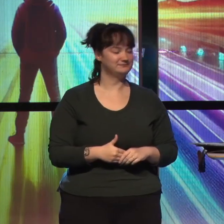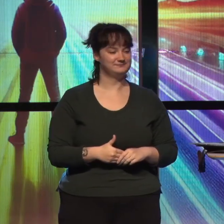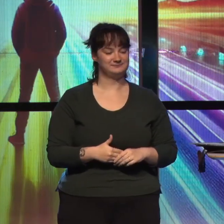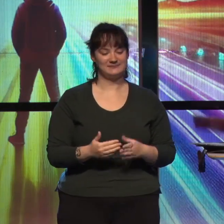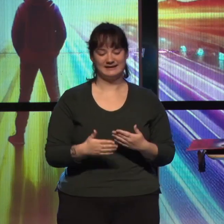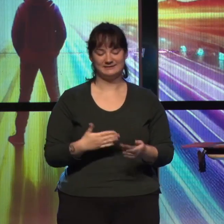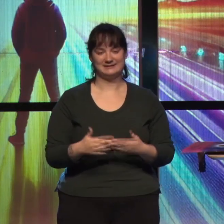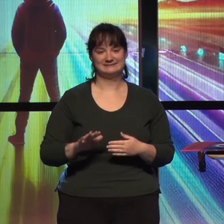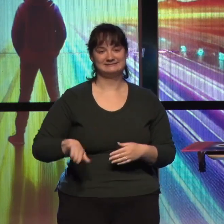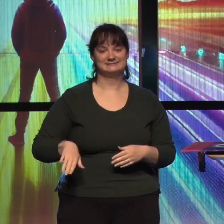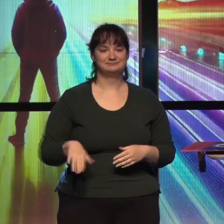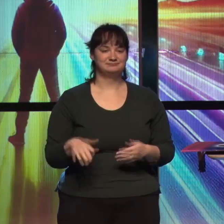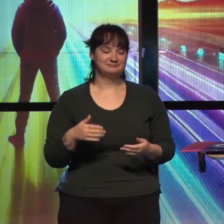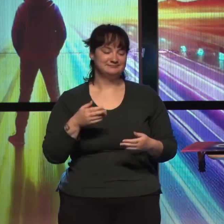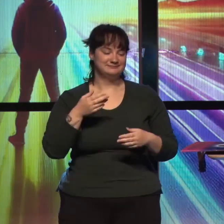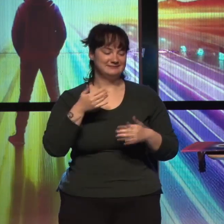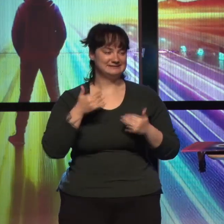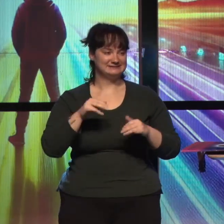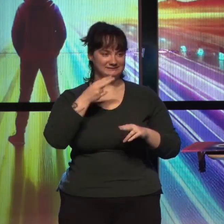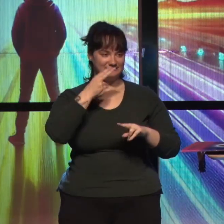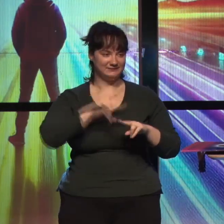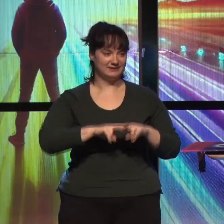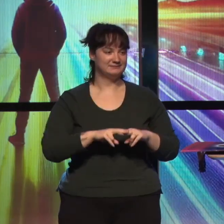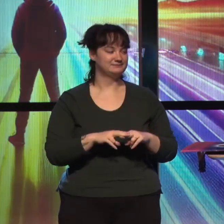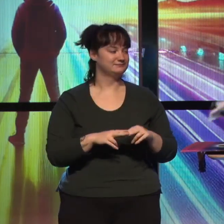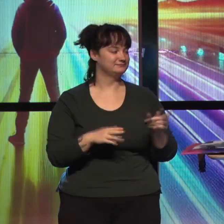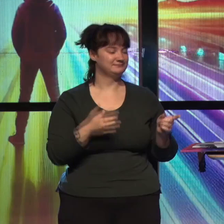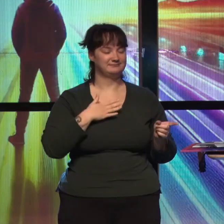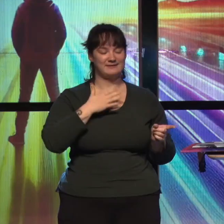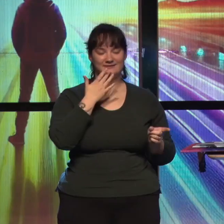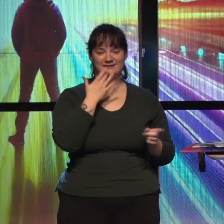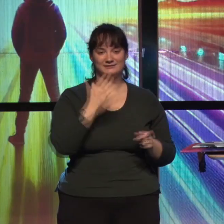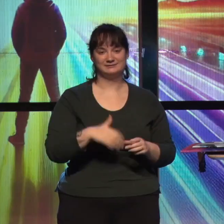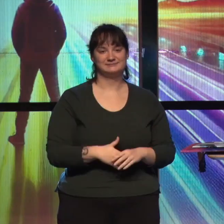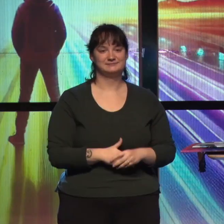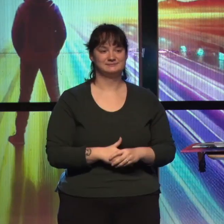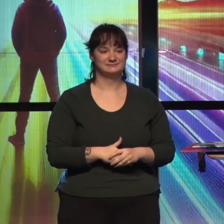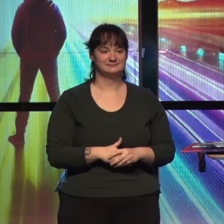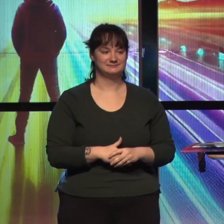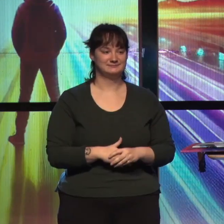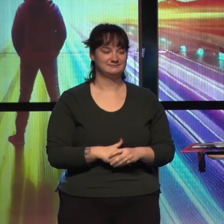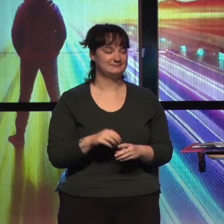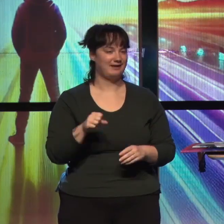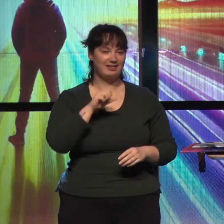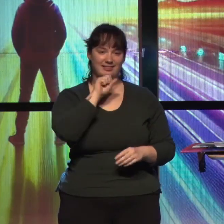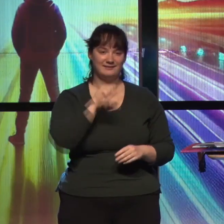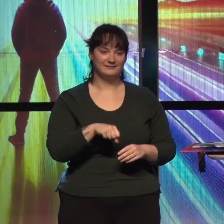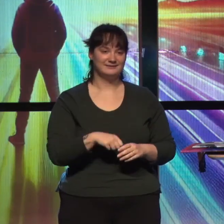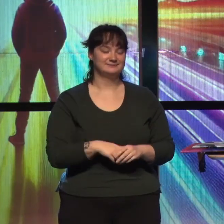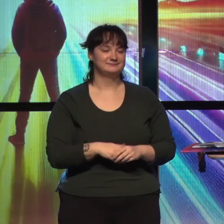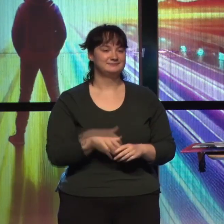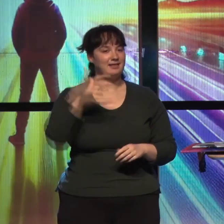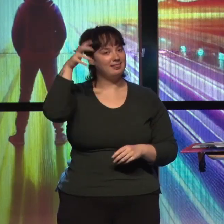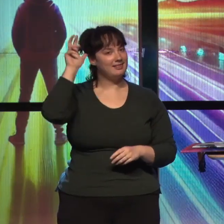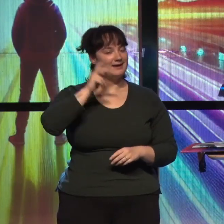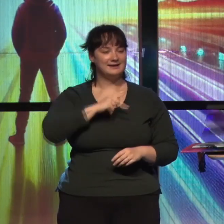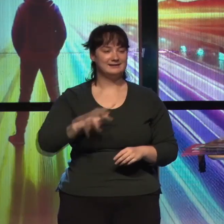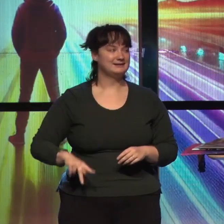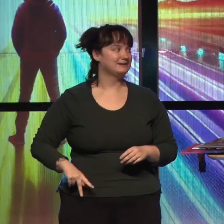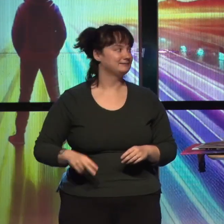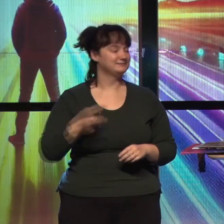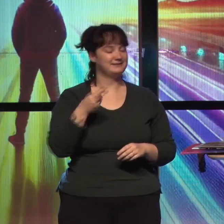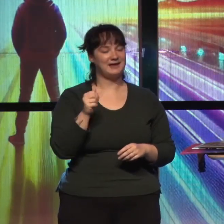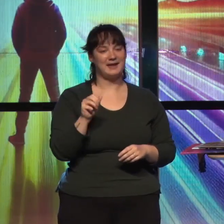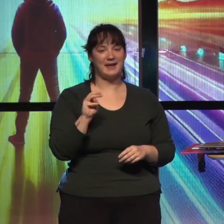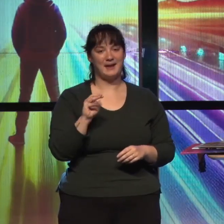was funny, but we had a good time. Phantom of the Opera was one of my favorites, right? You gotta love the Phantom. The Lion King. Hamilton.